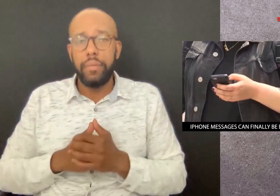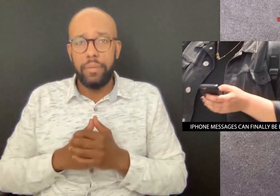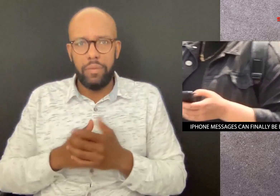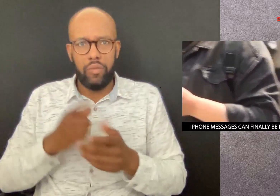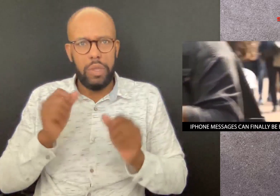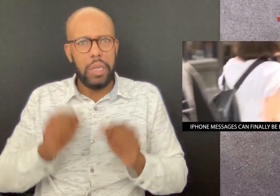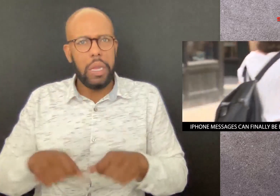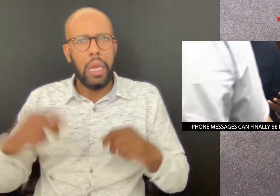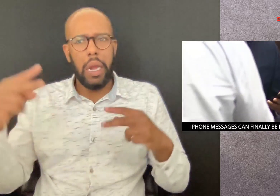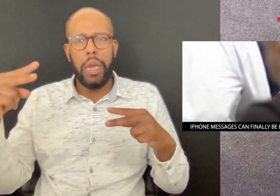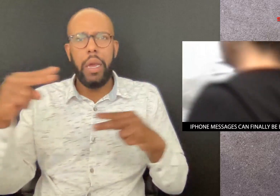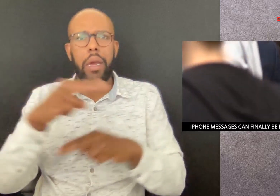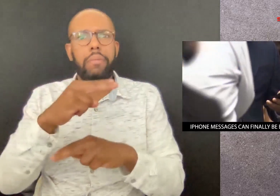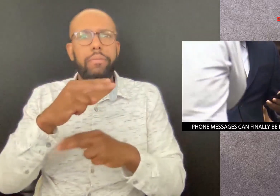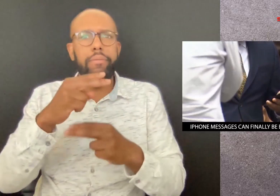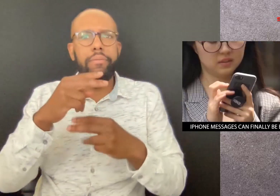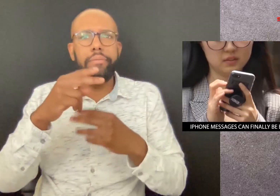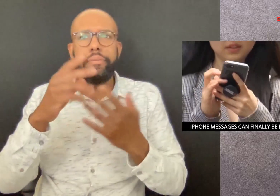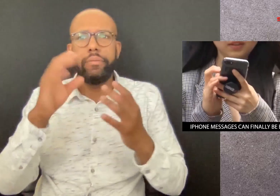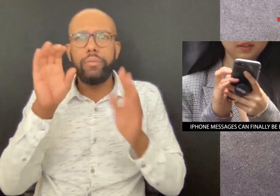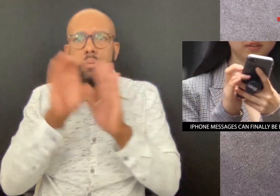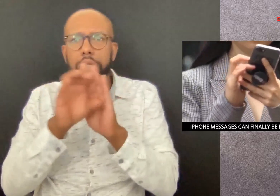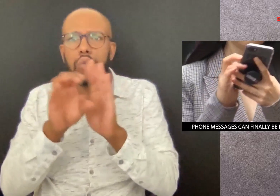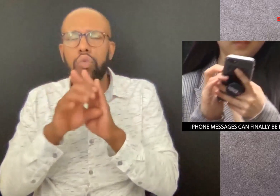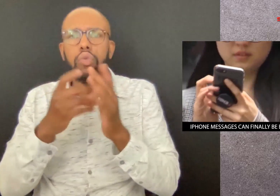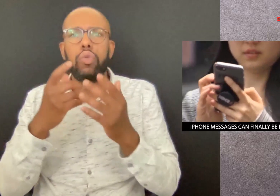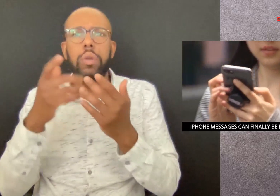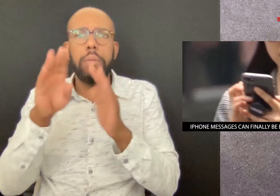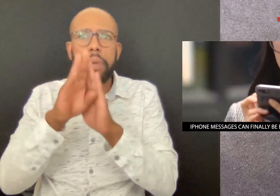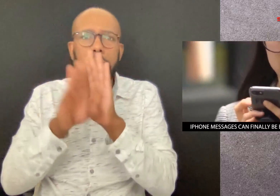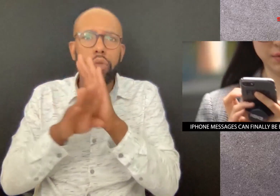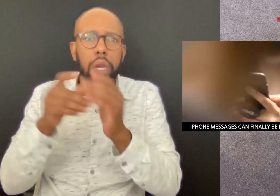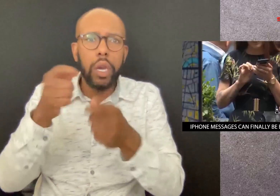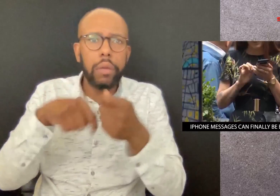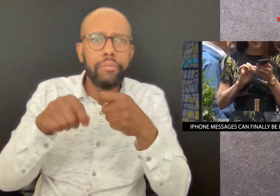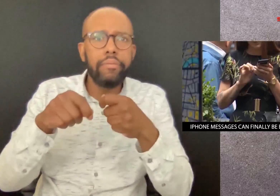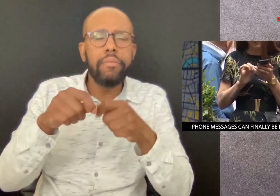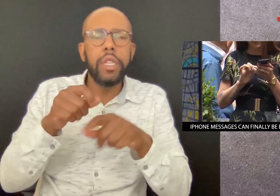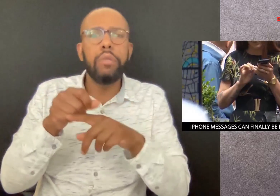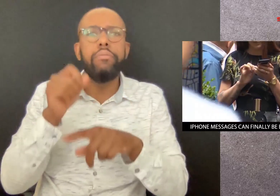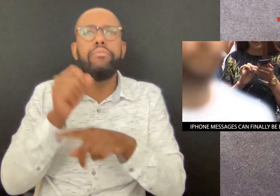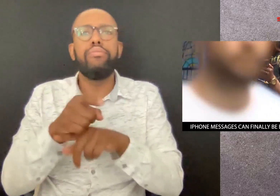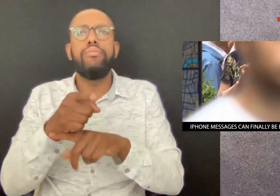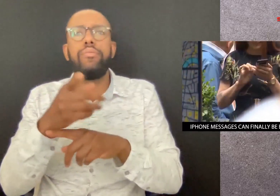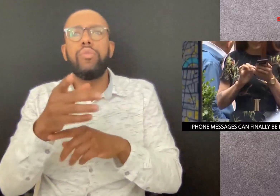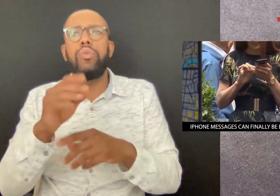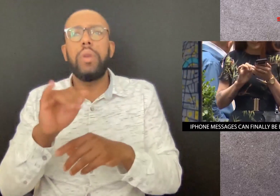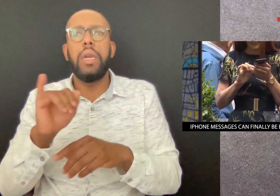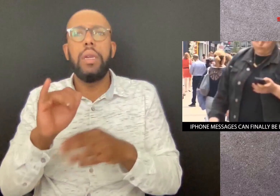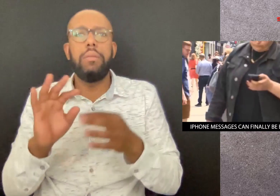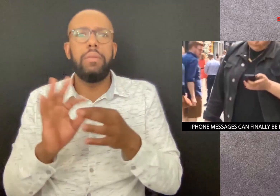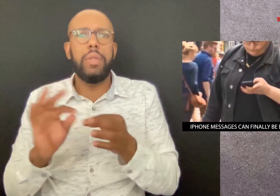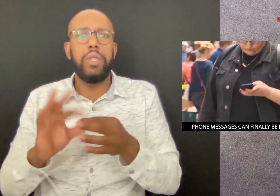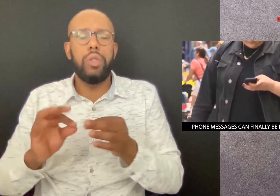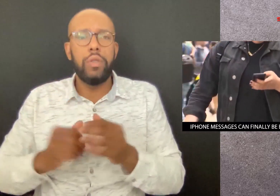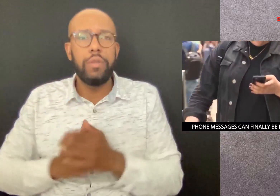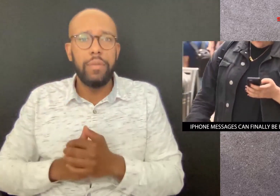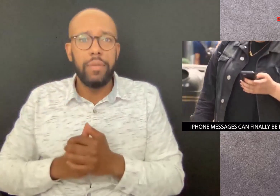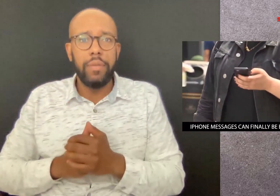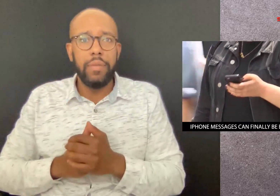is the ability to cut out the subject from an image or its background and drop it